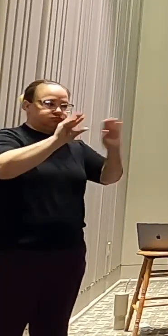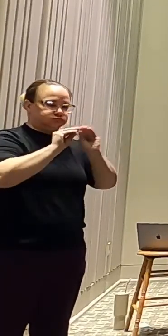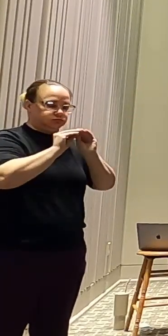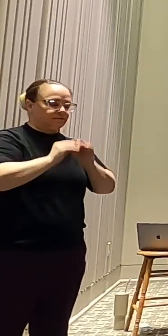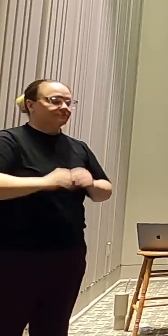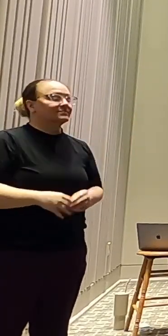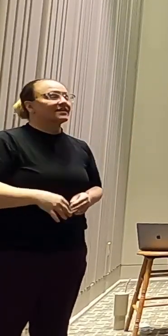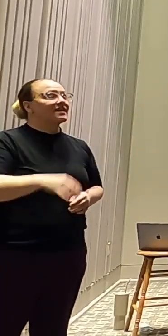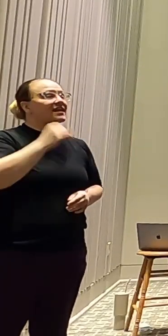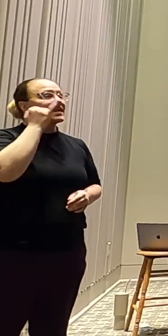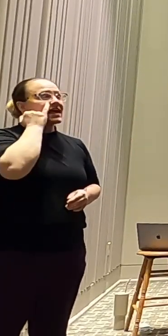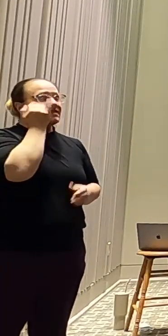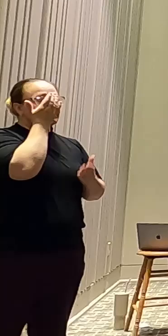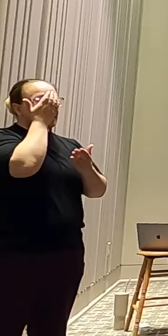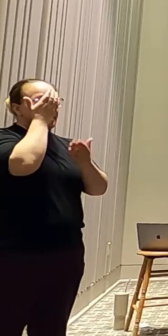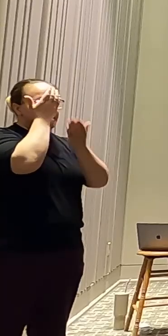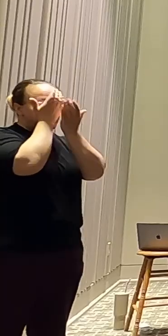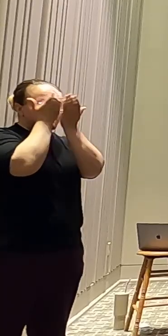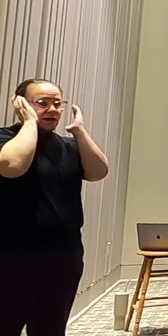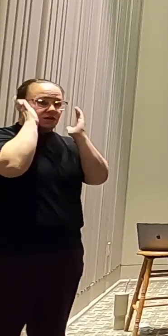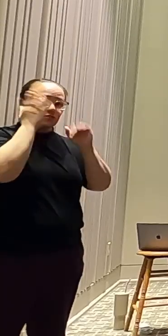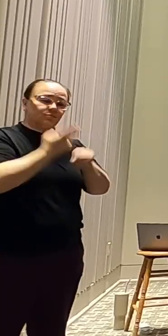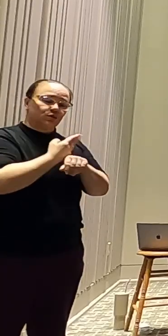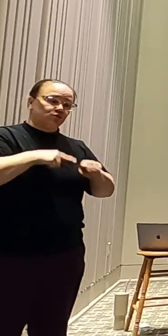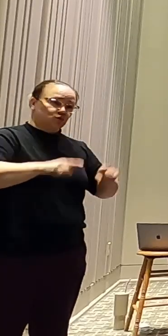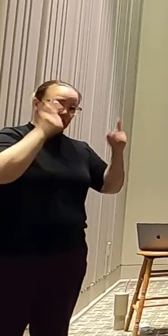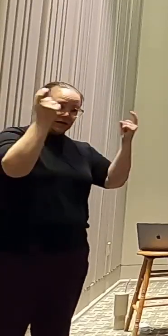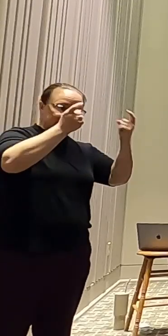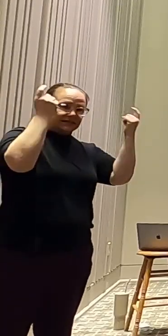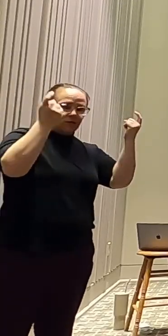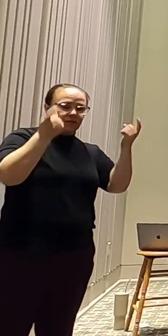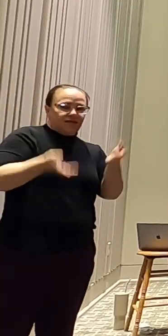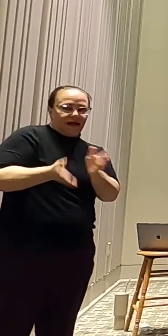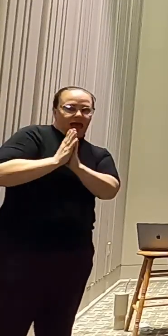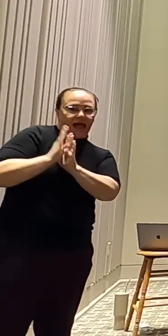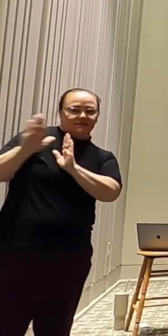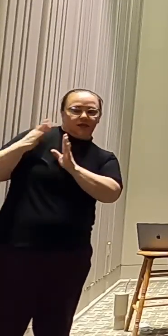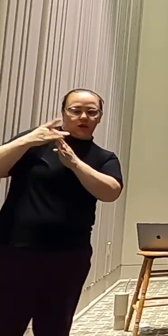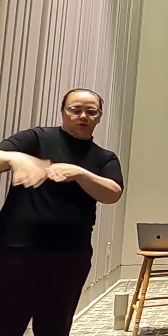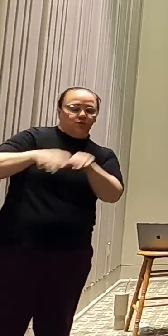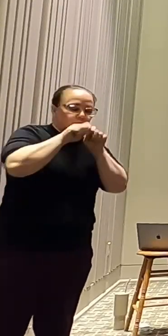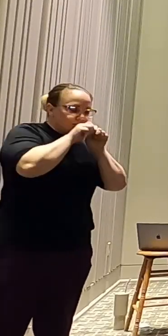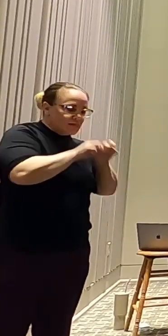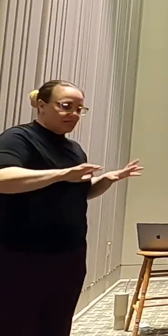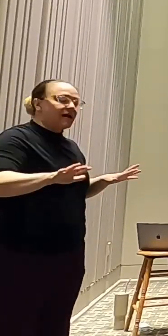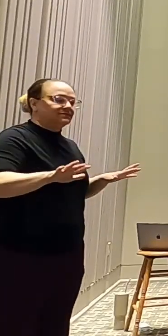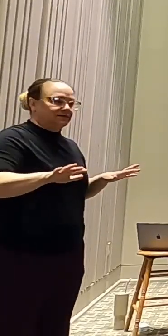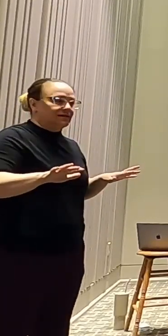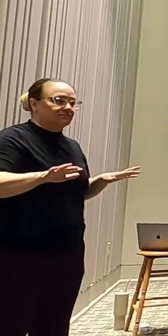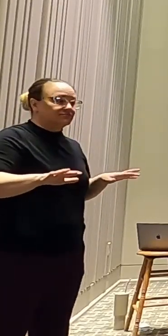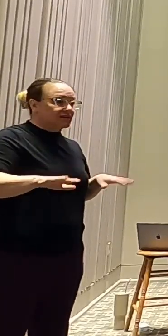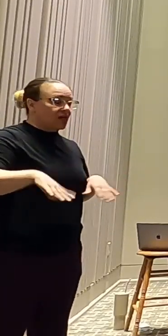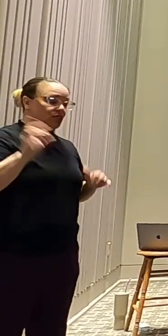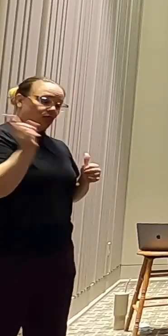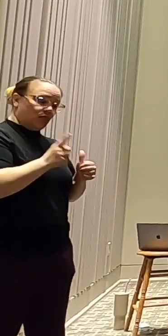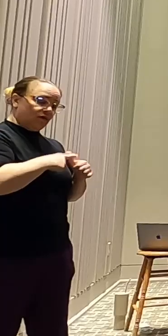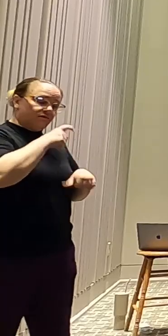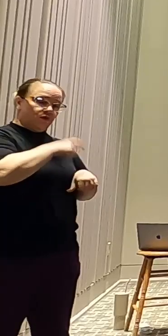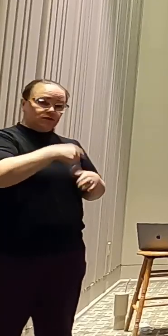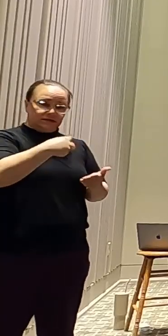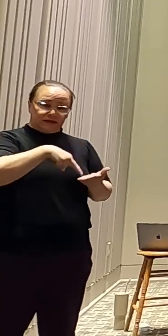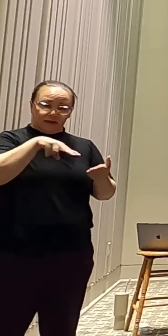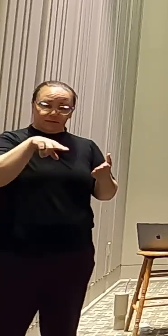it's often blessed by an elder or chief. Some masks are even awakened through a ceremony where a dancer wears it for the first time,